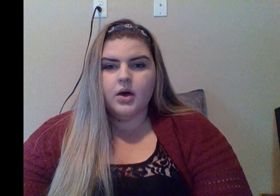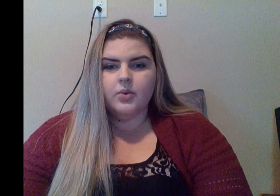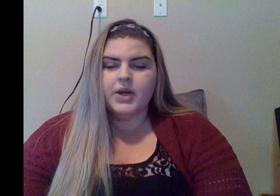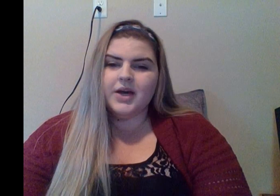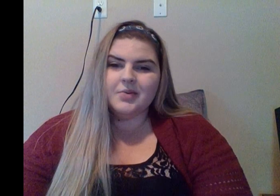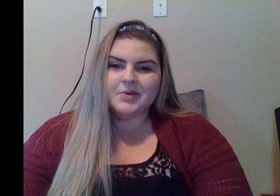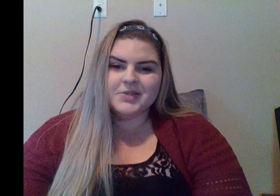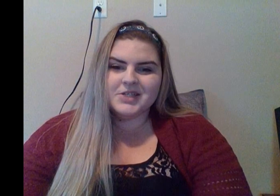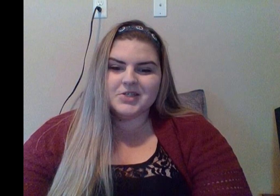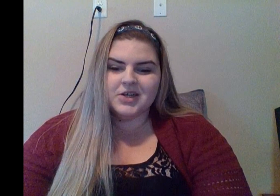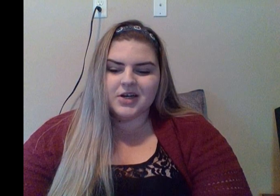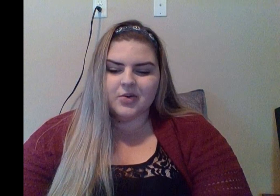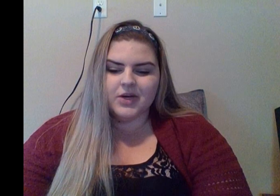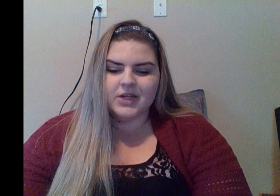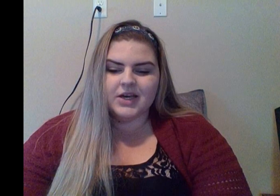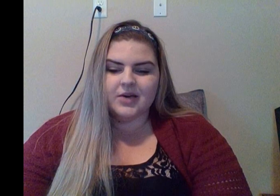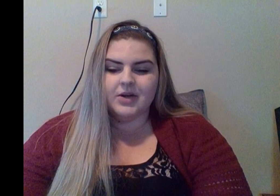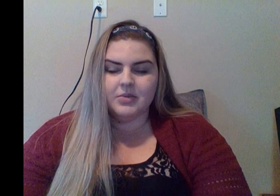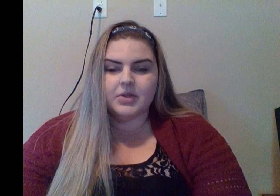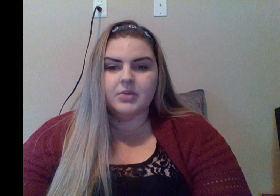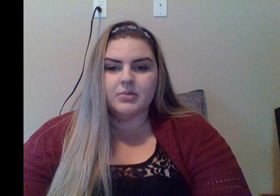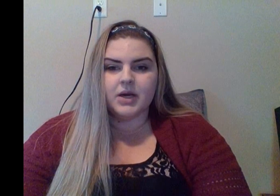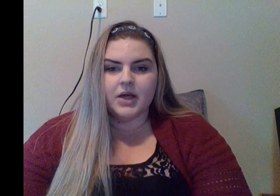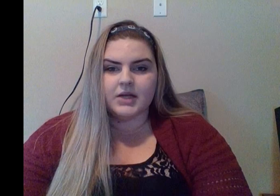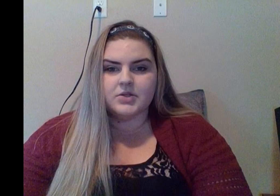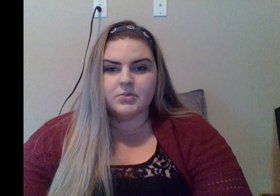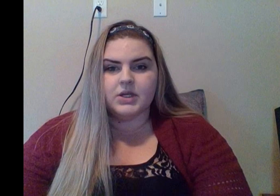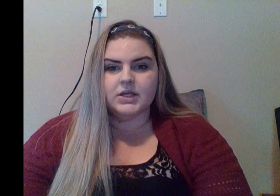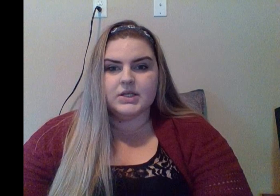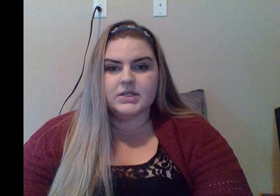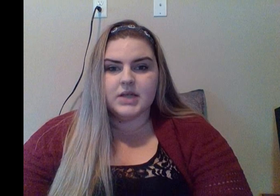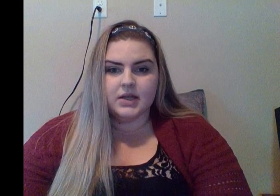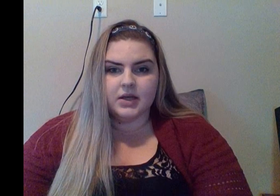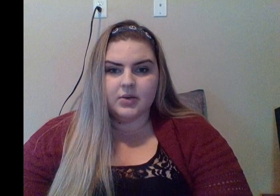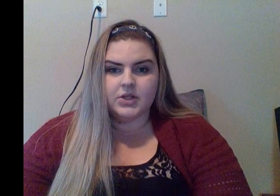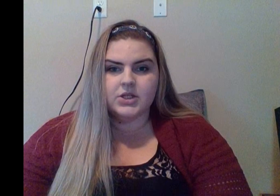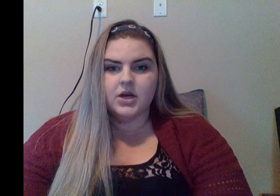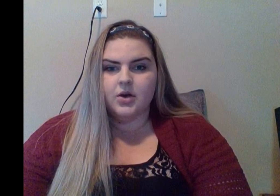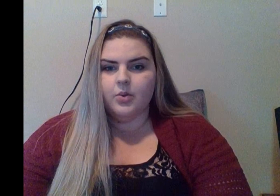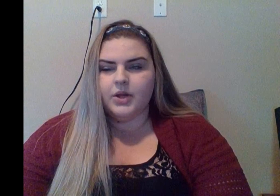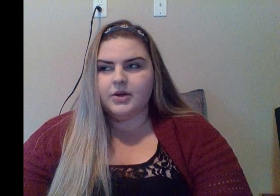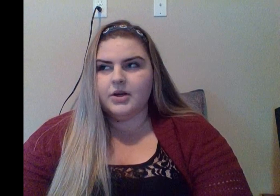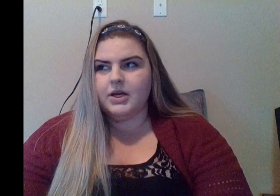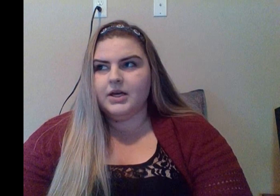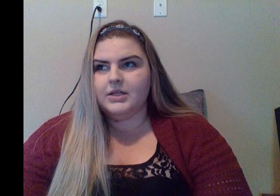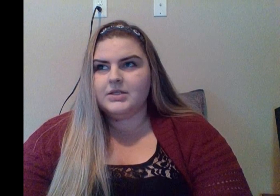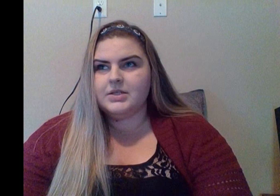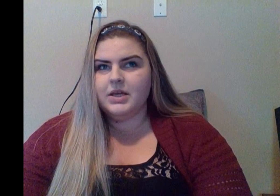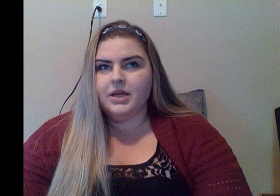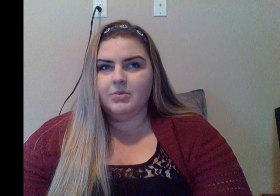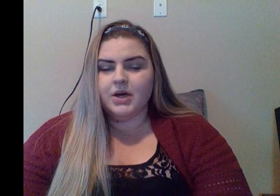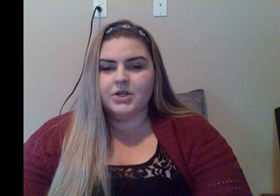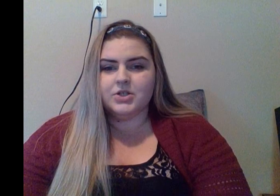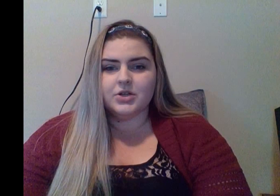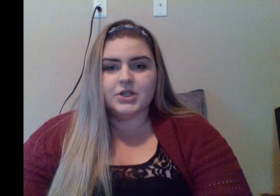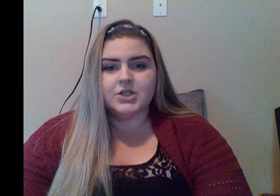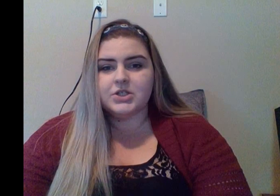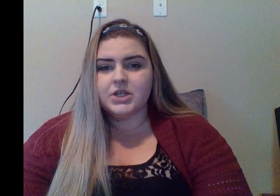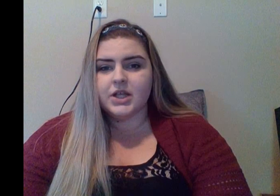When I become a teacher, one thing I want to implement in my classroom is sign language, whether it's in my general education